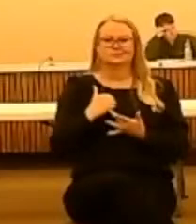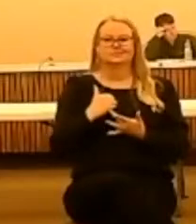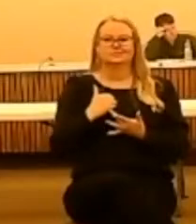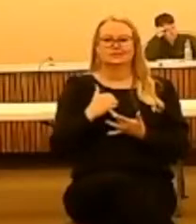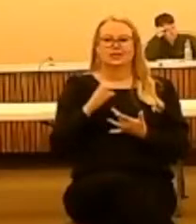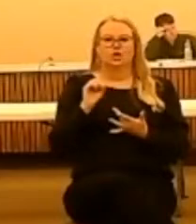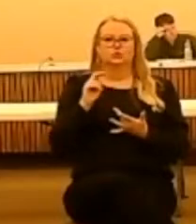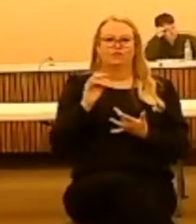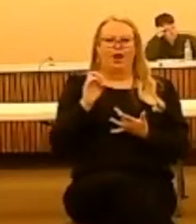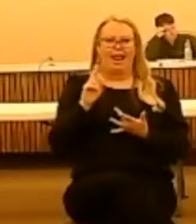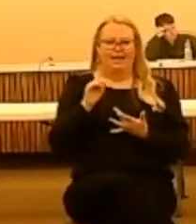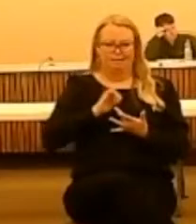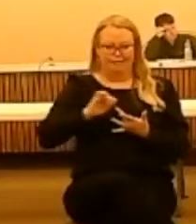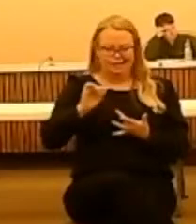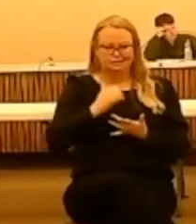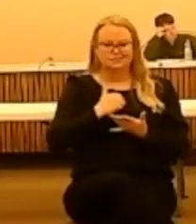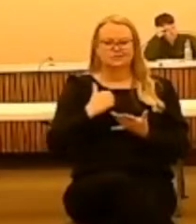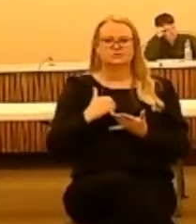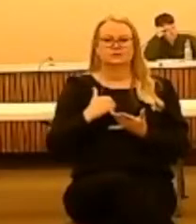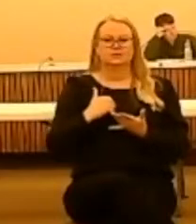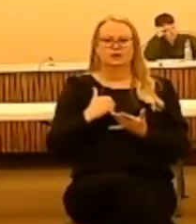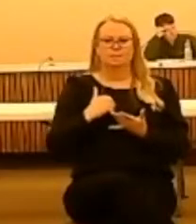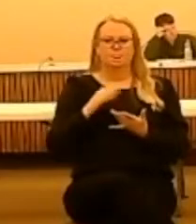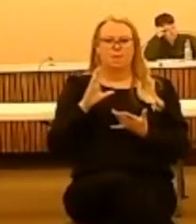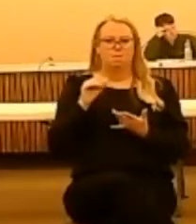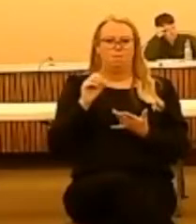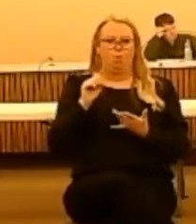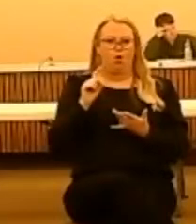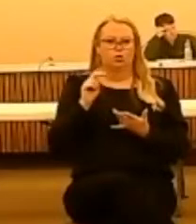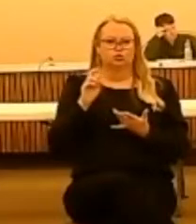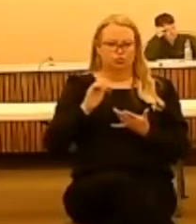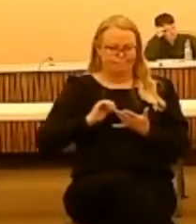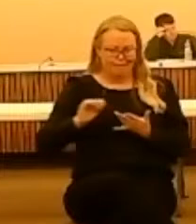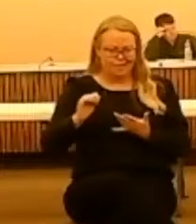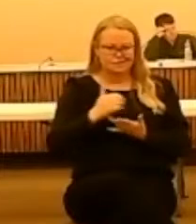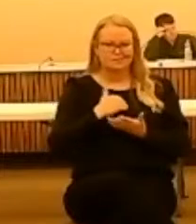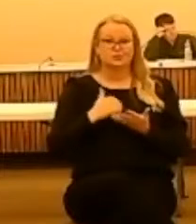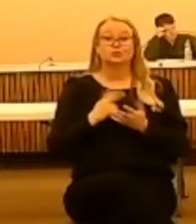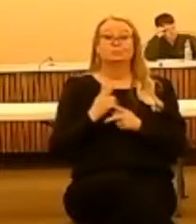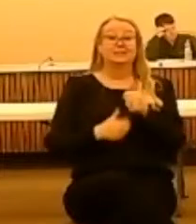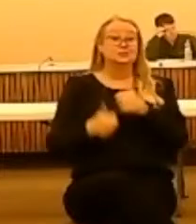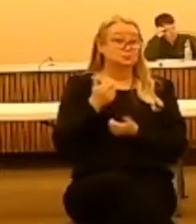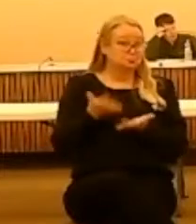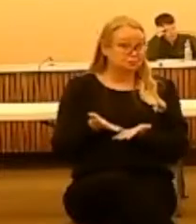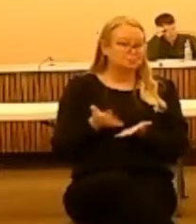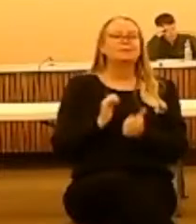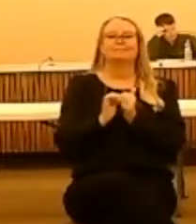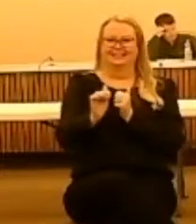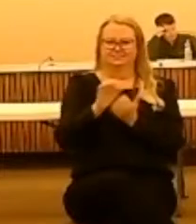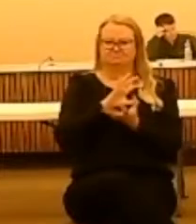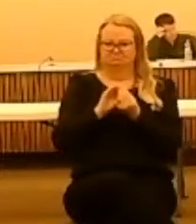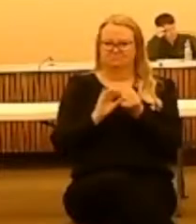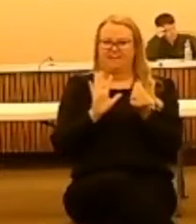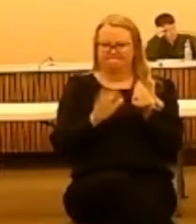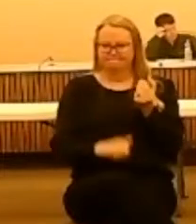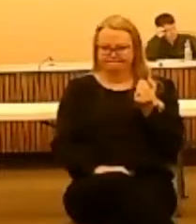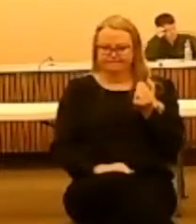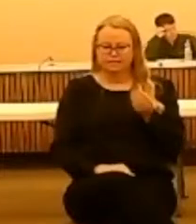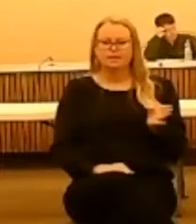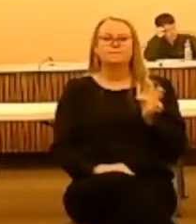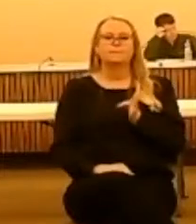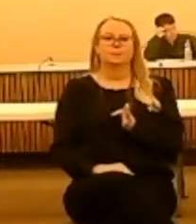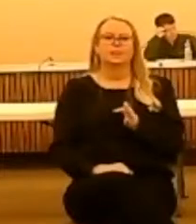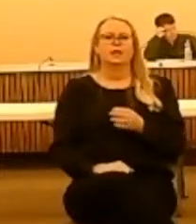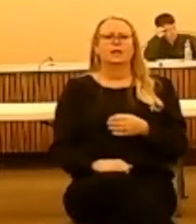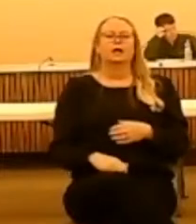Councilmember Safranek? Aye. Councilmember Bolzner? Aye. Supervisor Schultz? Aye. Mr.